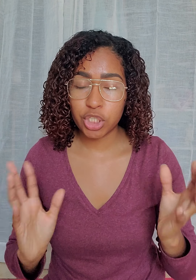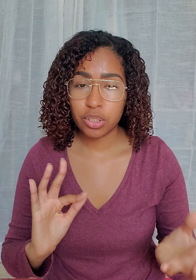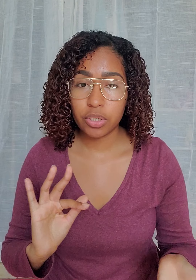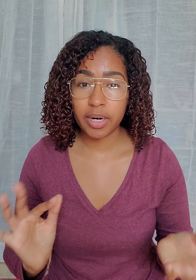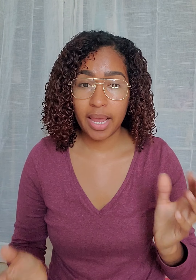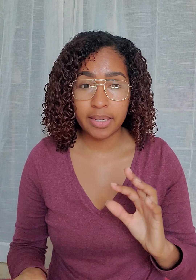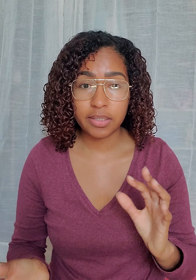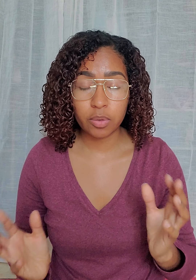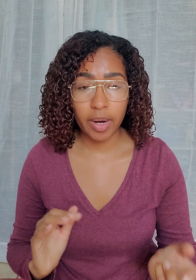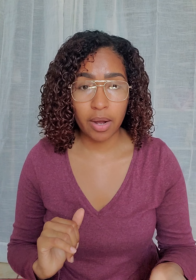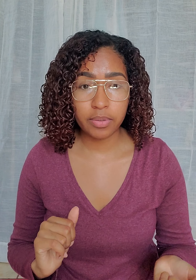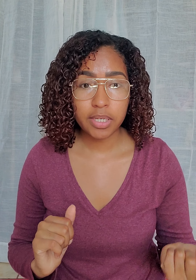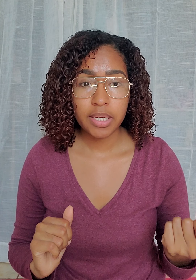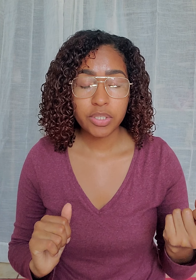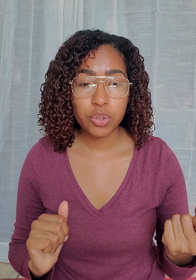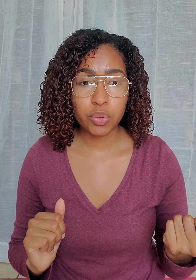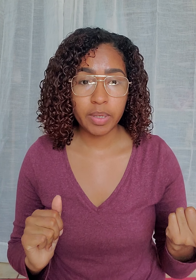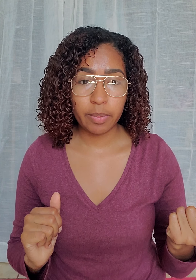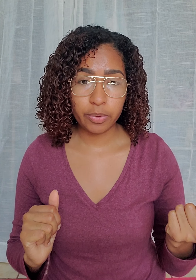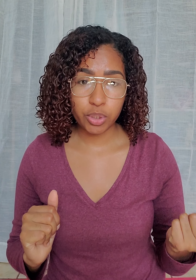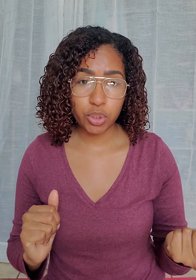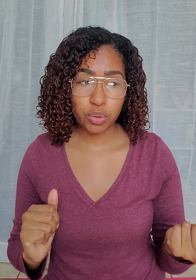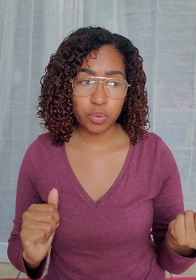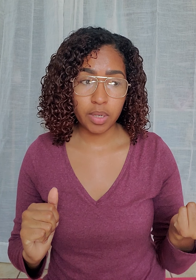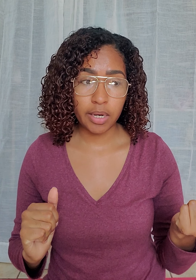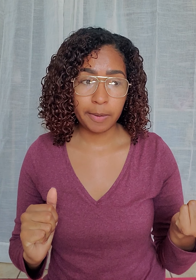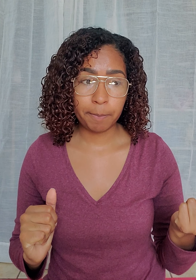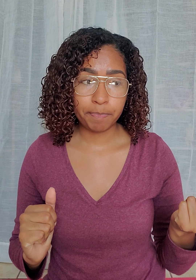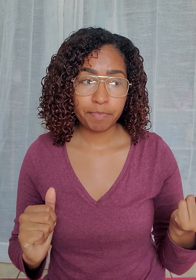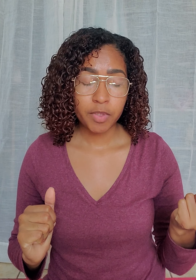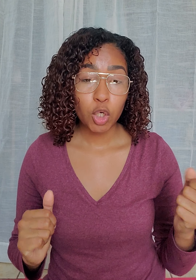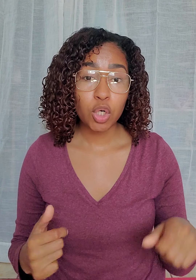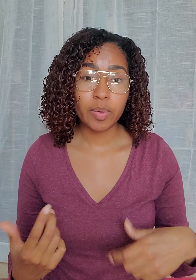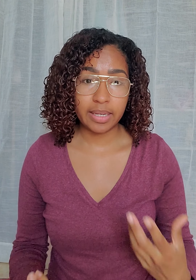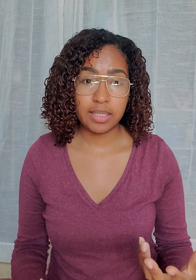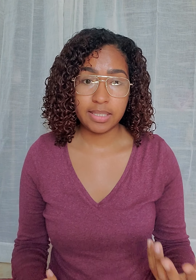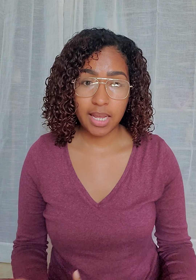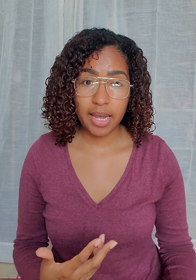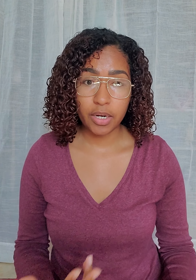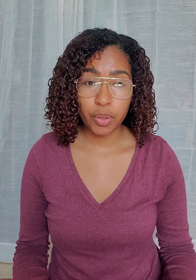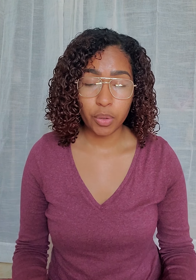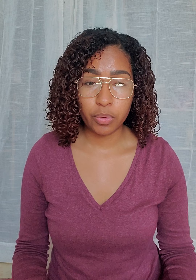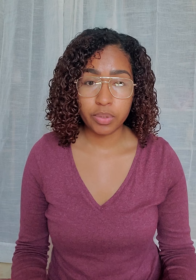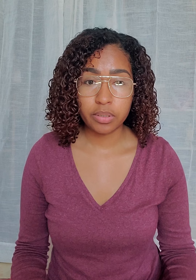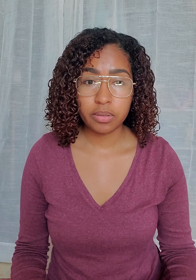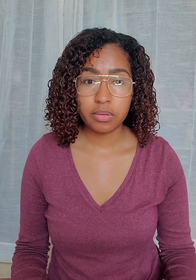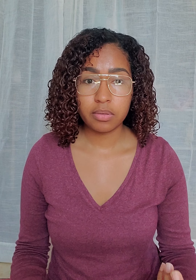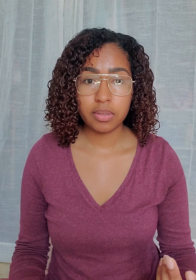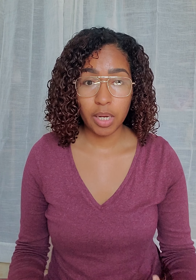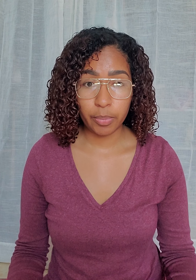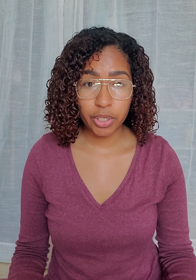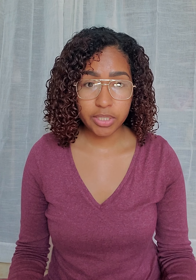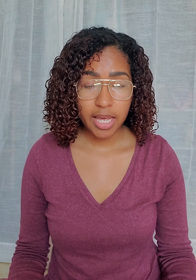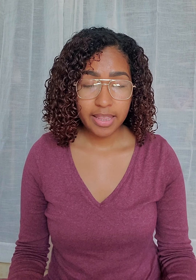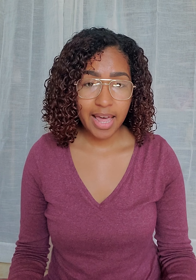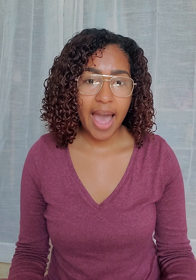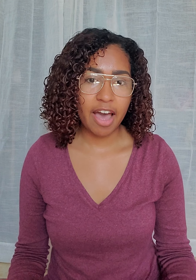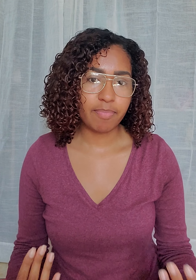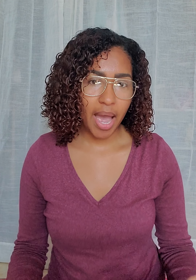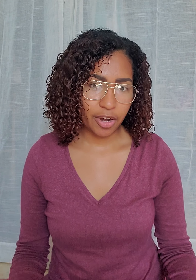your hands around to be able to correctly sign those numbers that have patterns